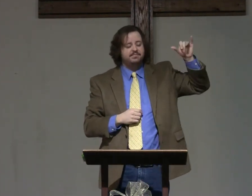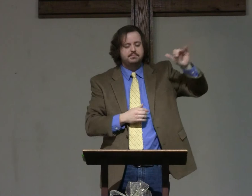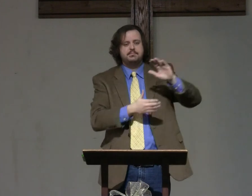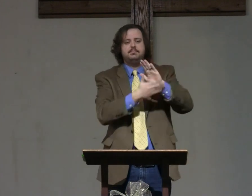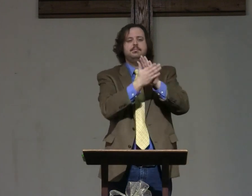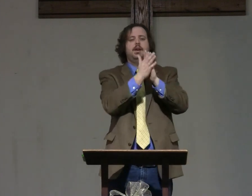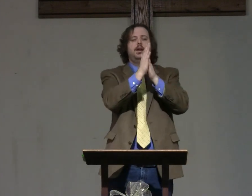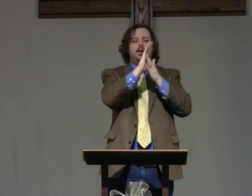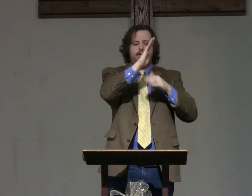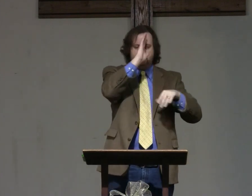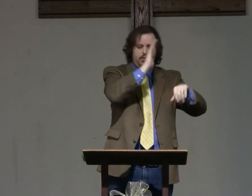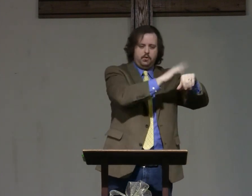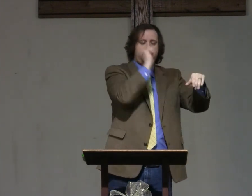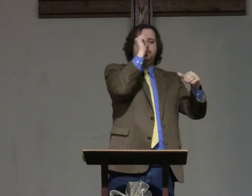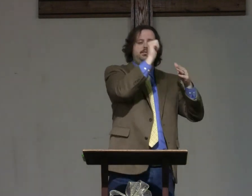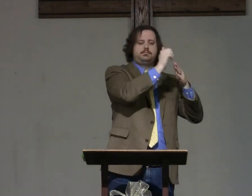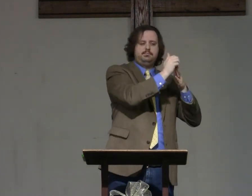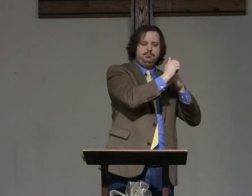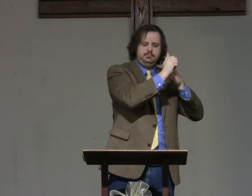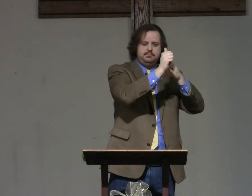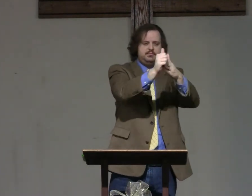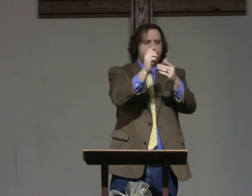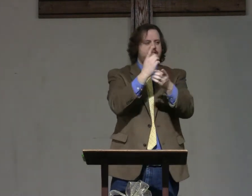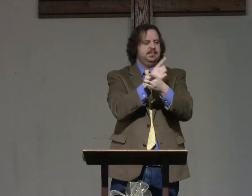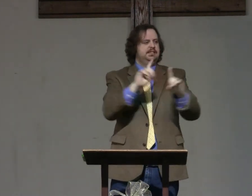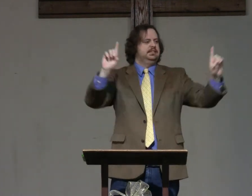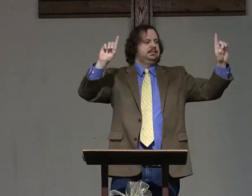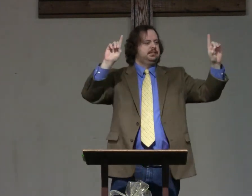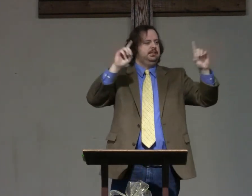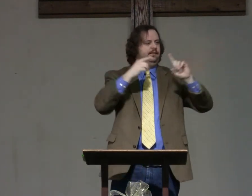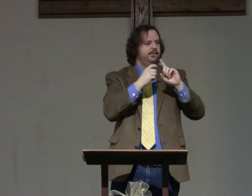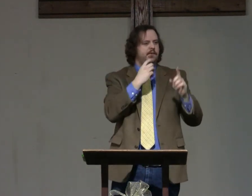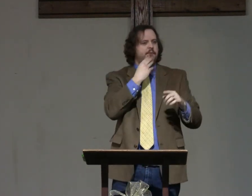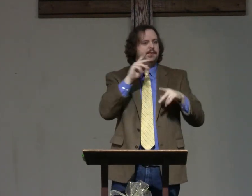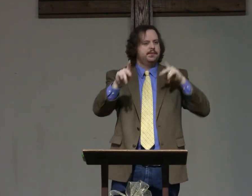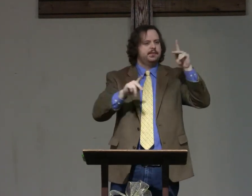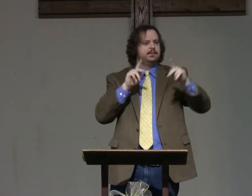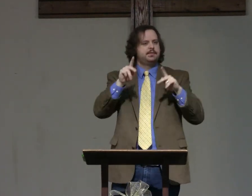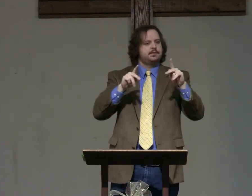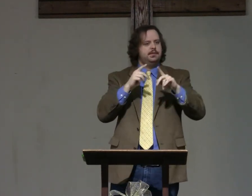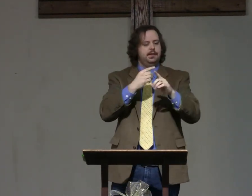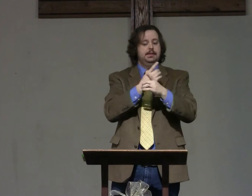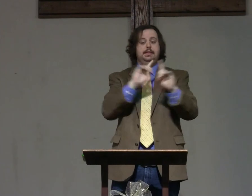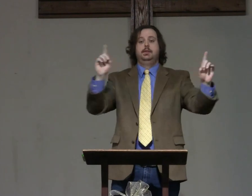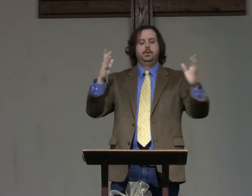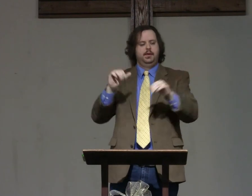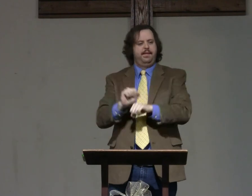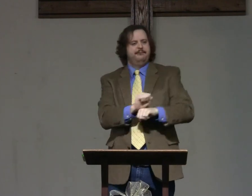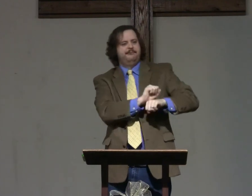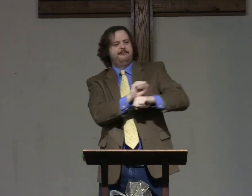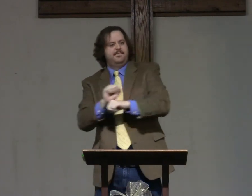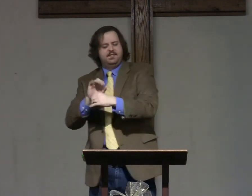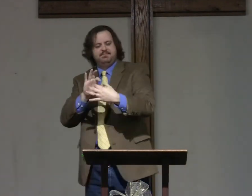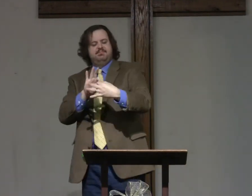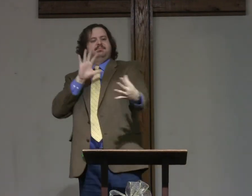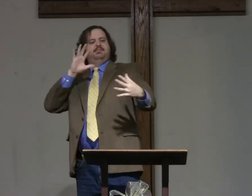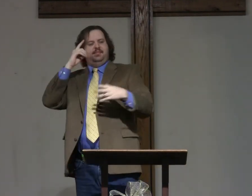stayed in the wilderness until God called him to lead the Hebrews to be delivered